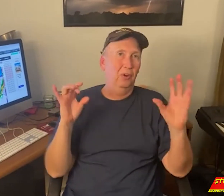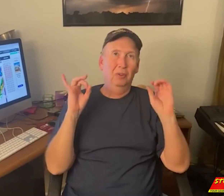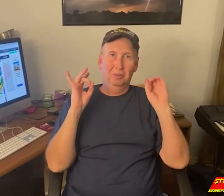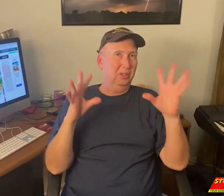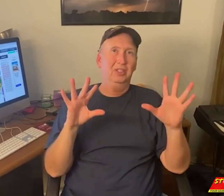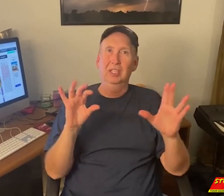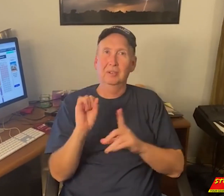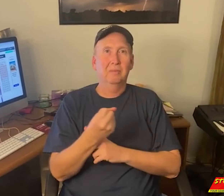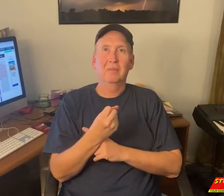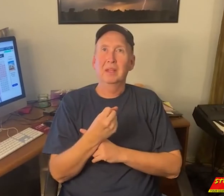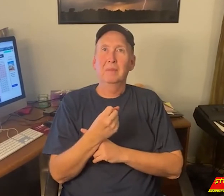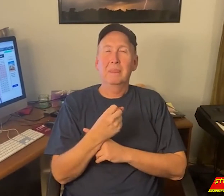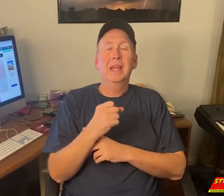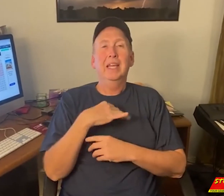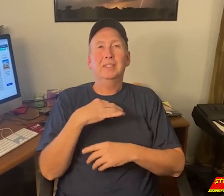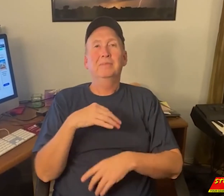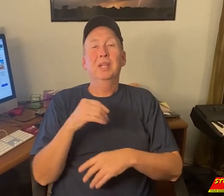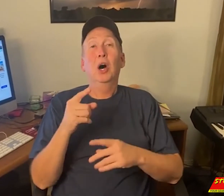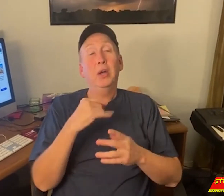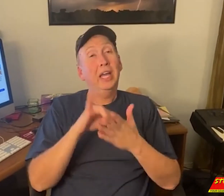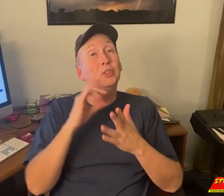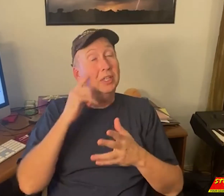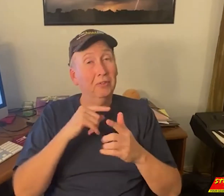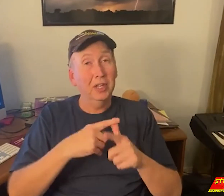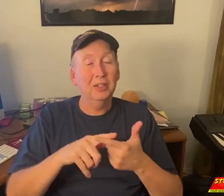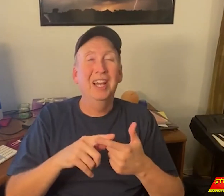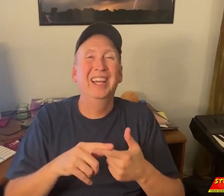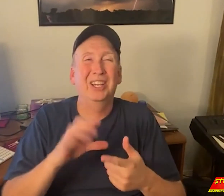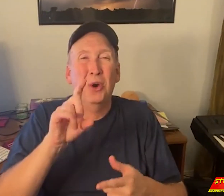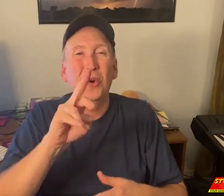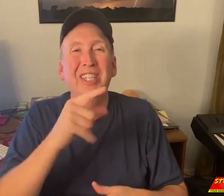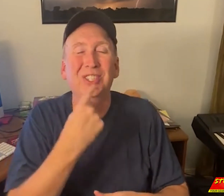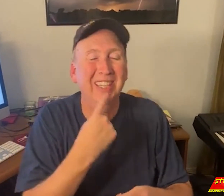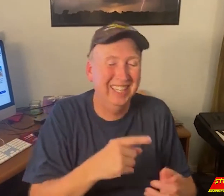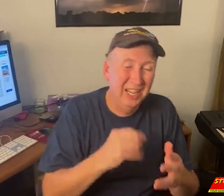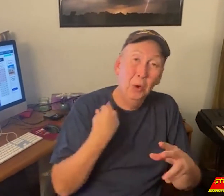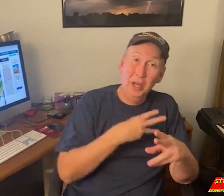awful. We call it precipitation. Yes. Okay, so our deaf friends, Corey just said, we call